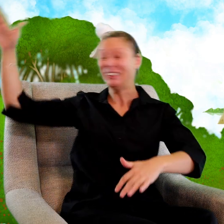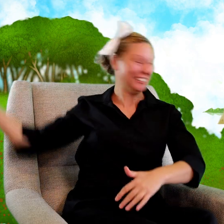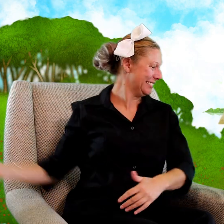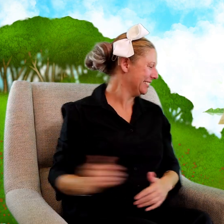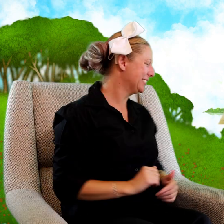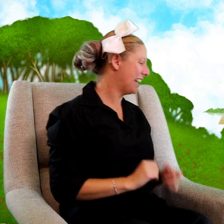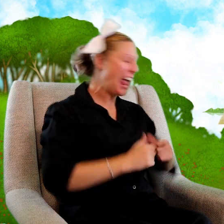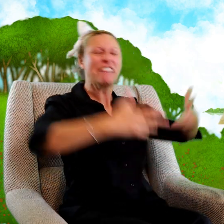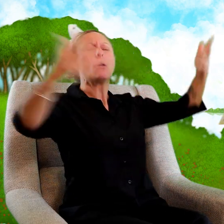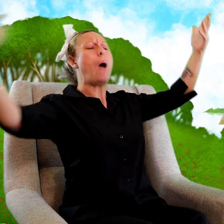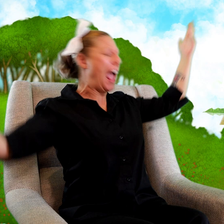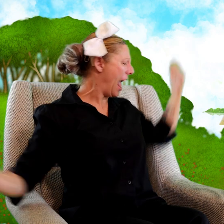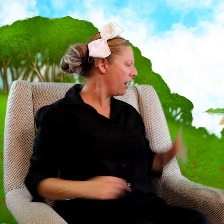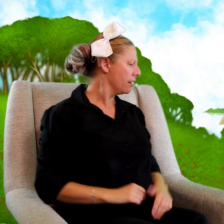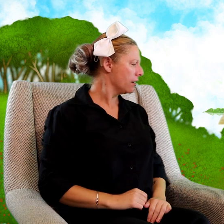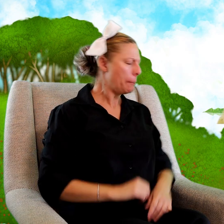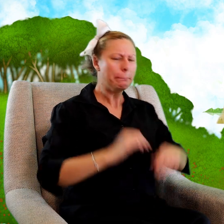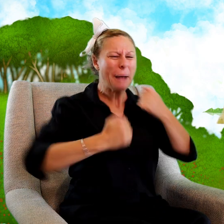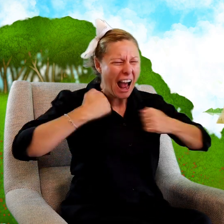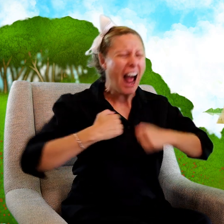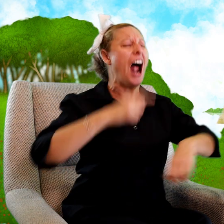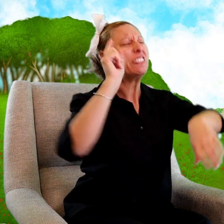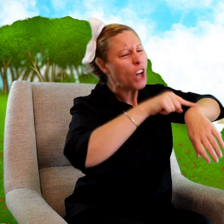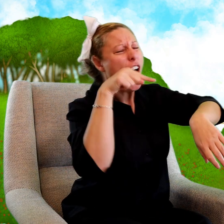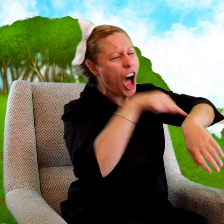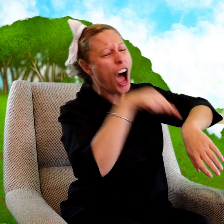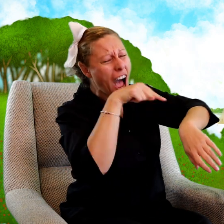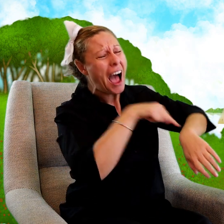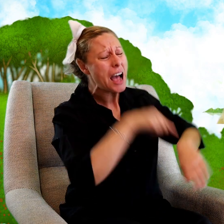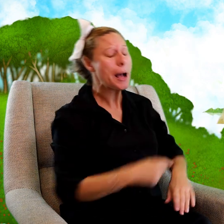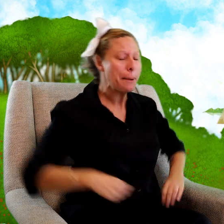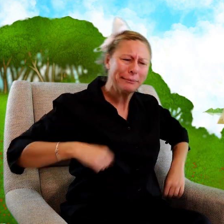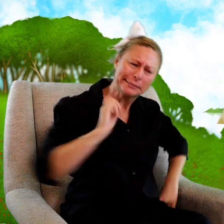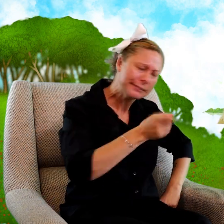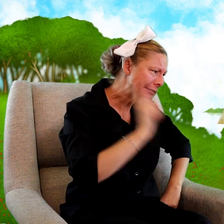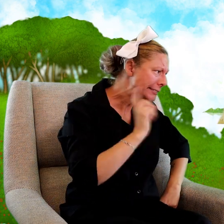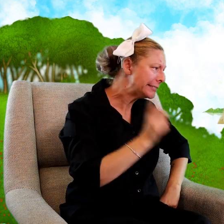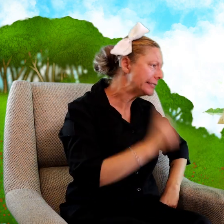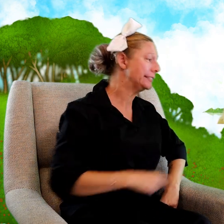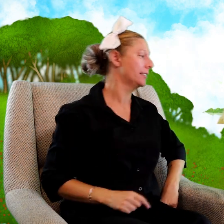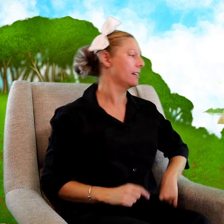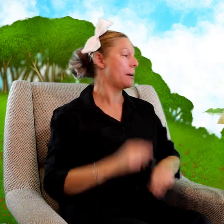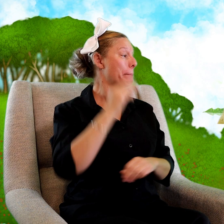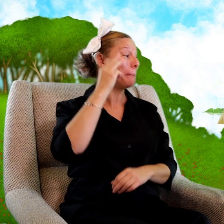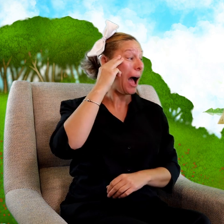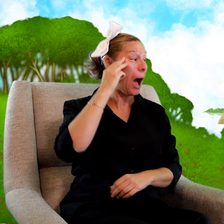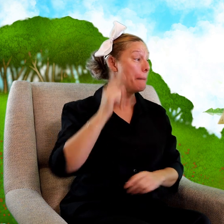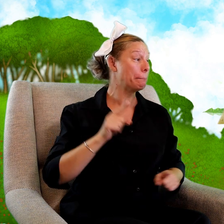everywhere. Bath time, said Mum. Bath Mum